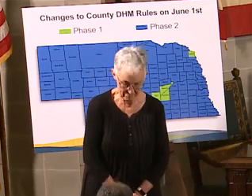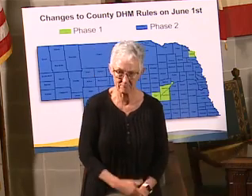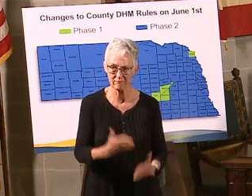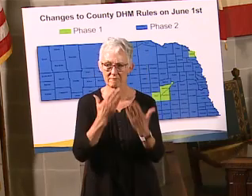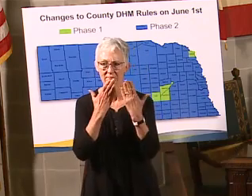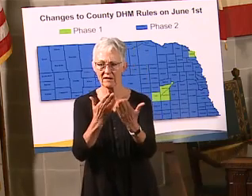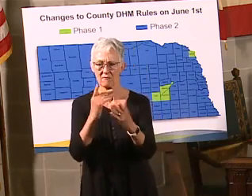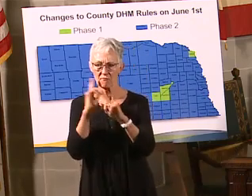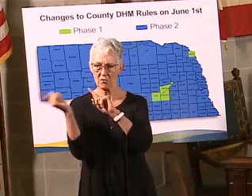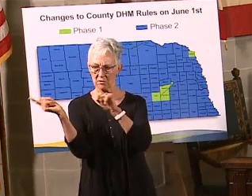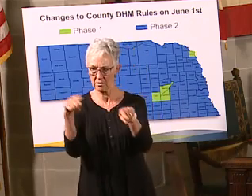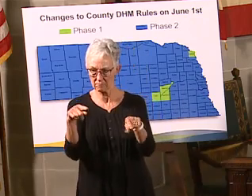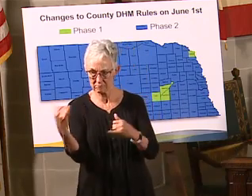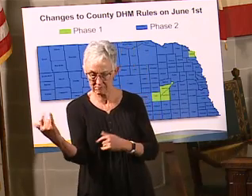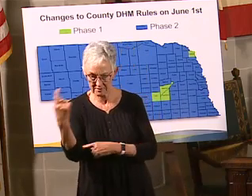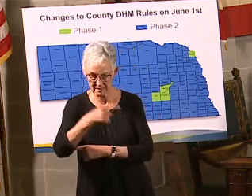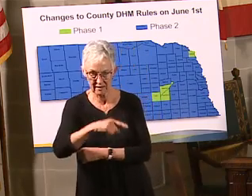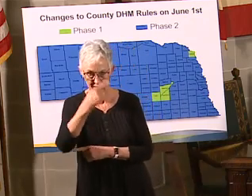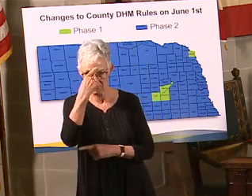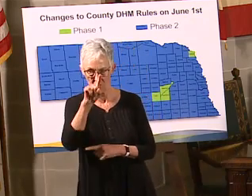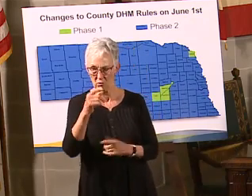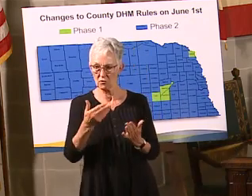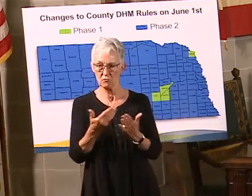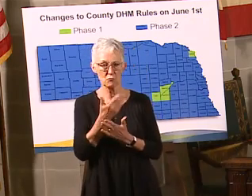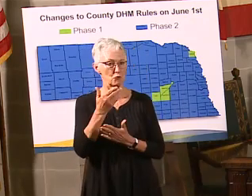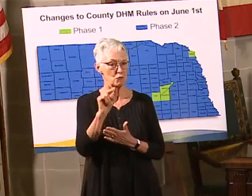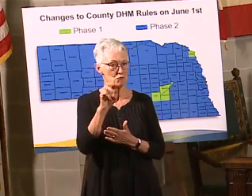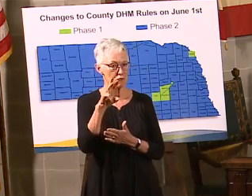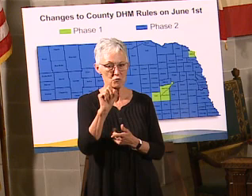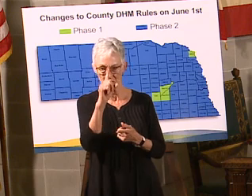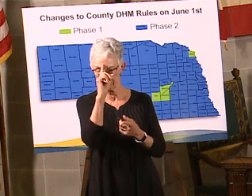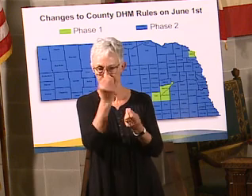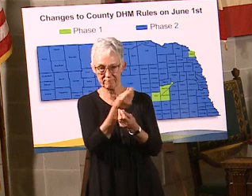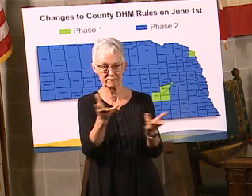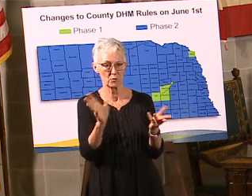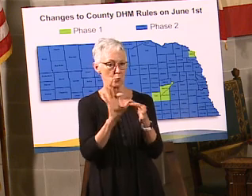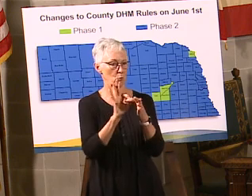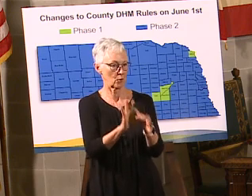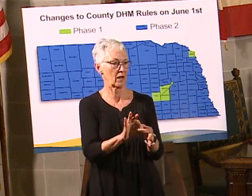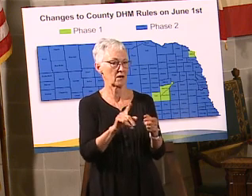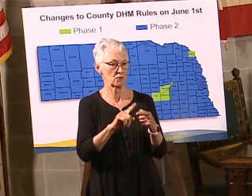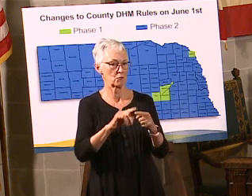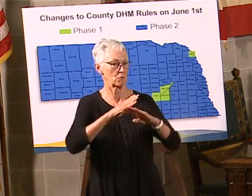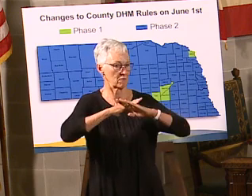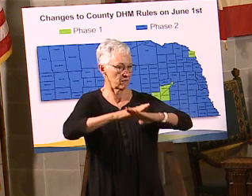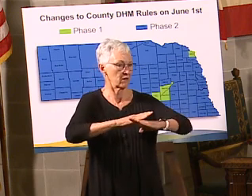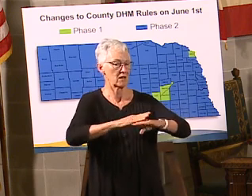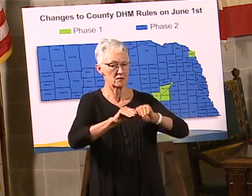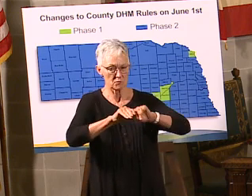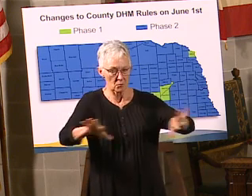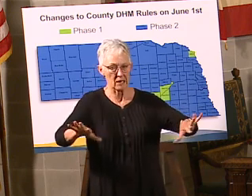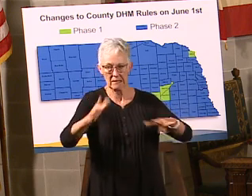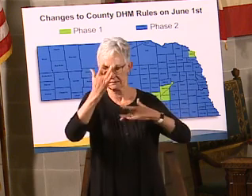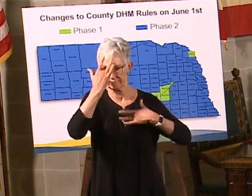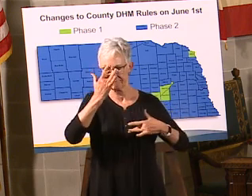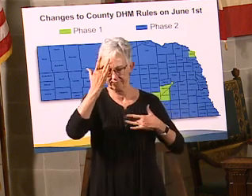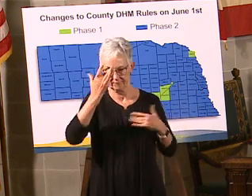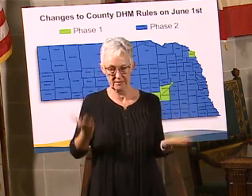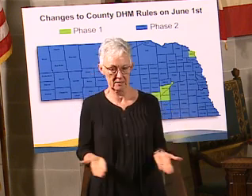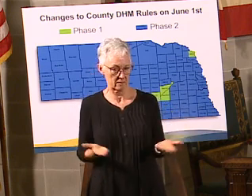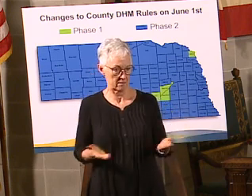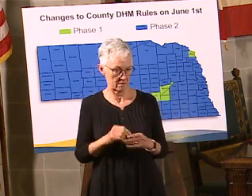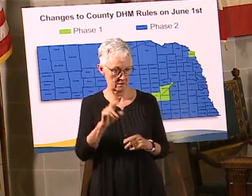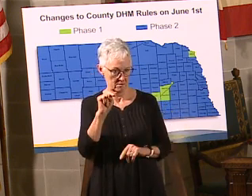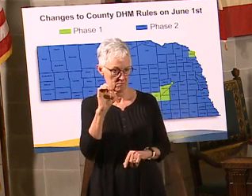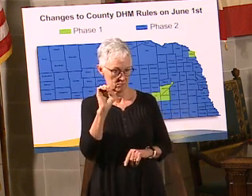Thank you all for joining us today for this briefing on what the state is doing to slow the spread of coronavirus here in Nebraska. As always, we